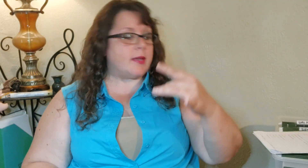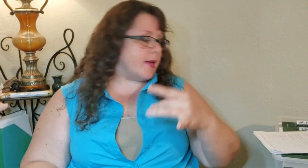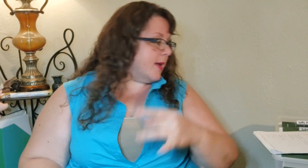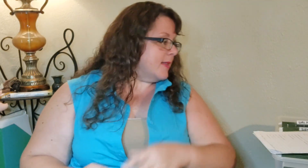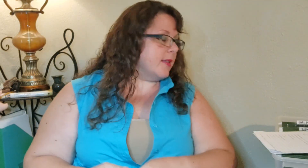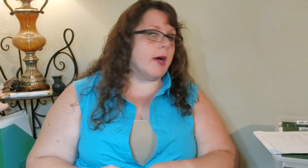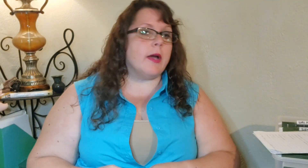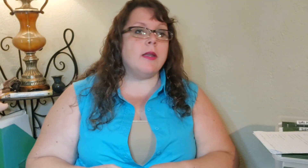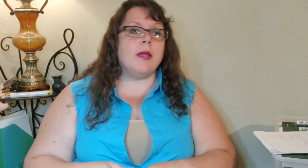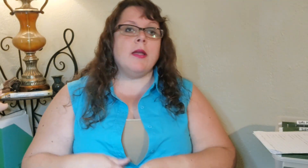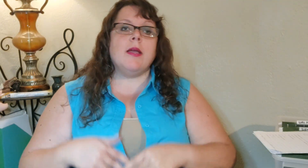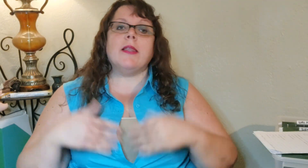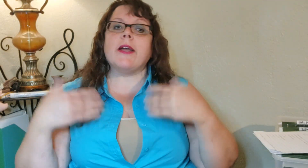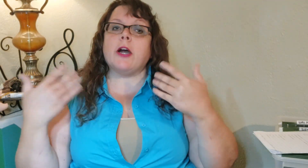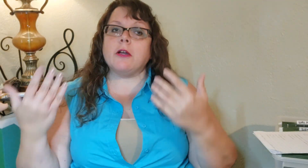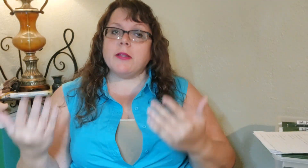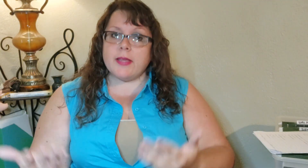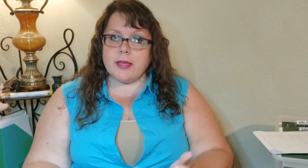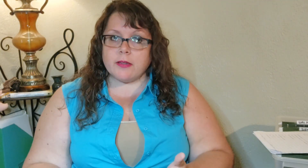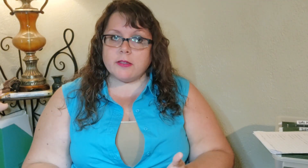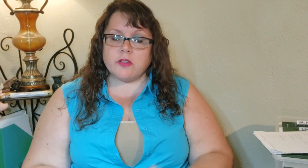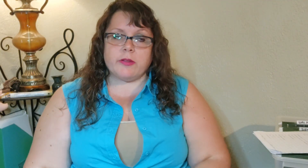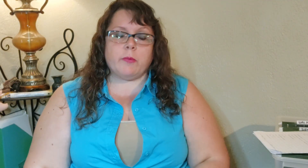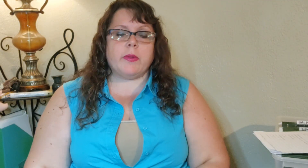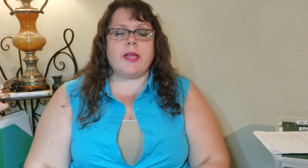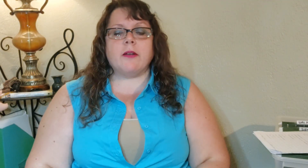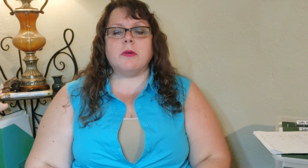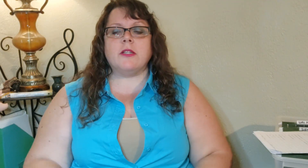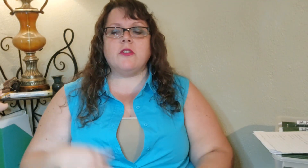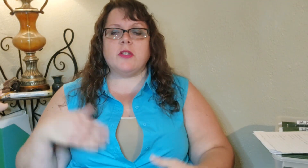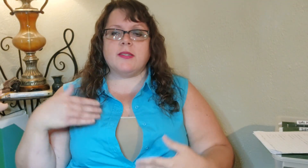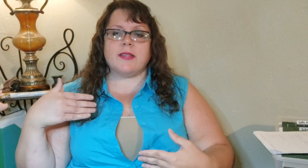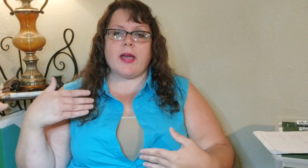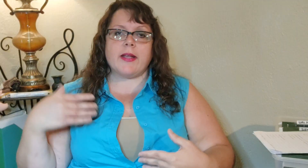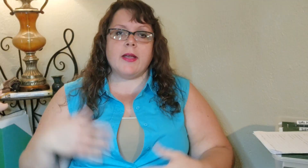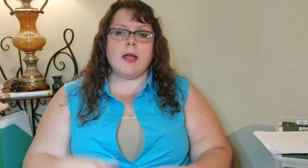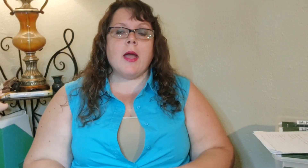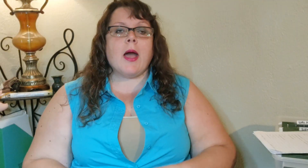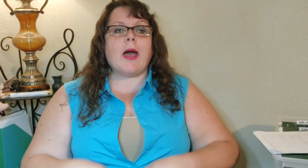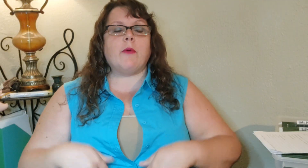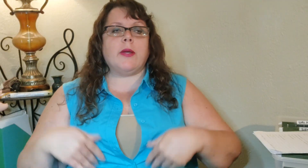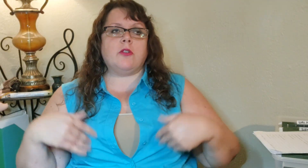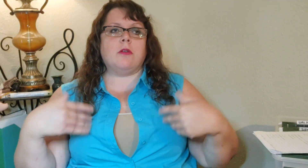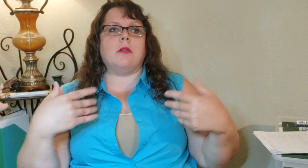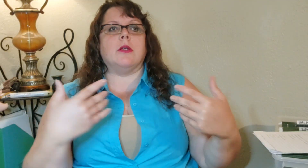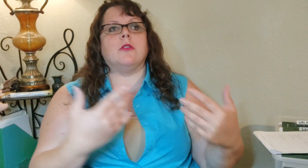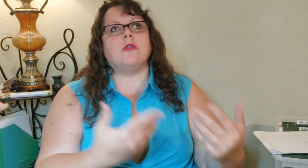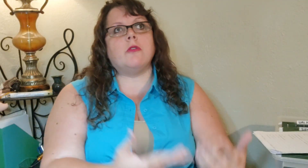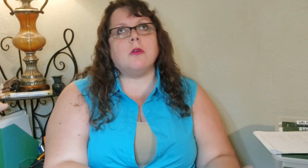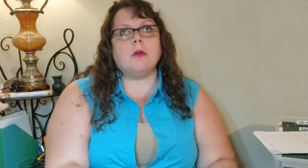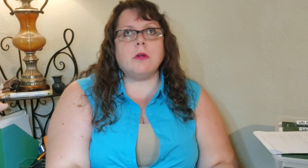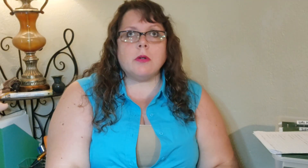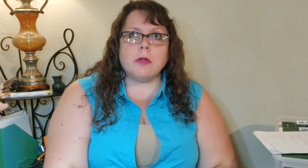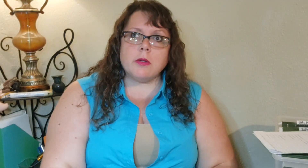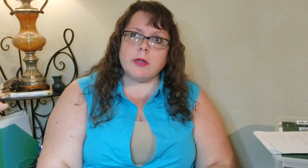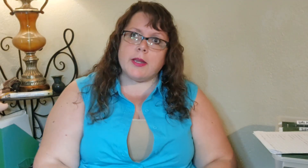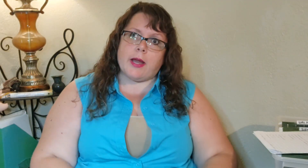interesting. It's not like the English language. It's like I went to the store and I